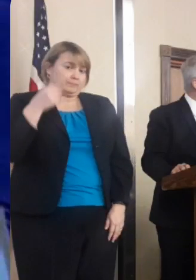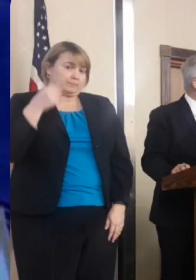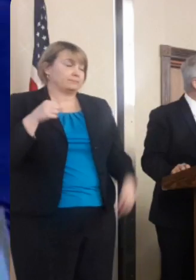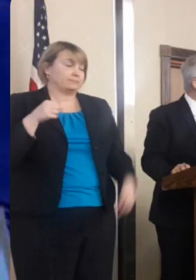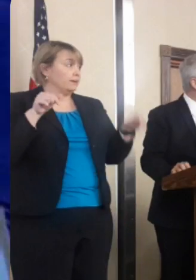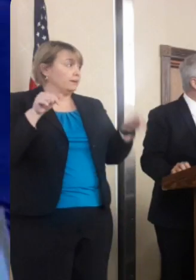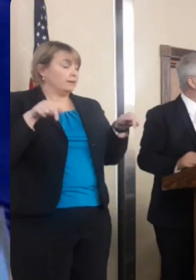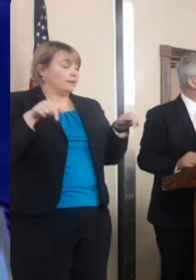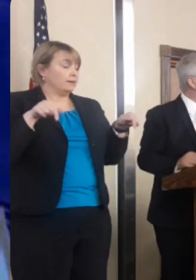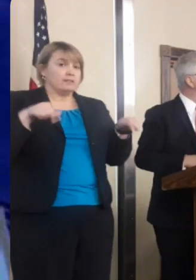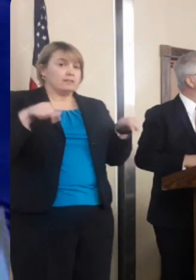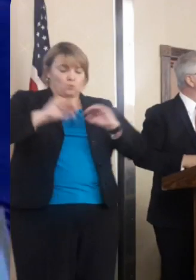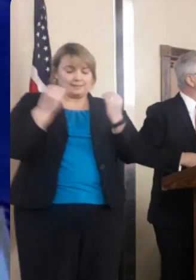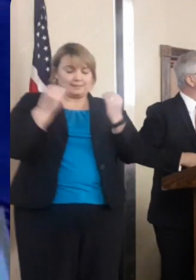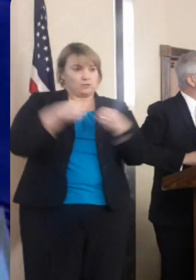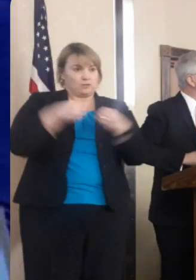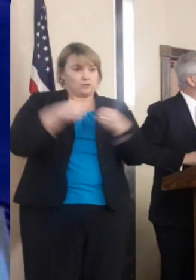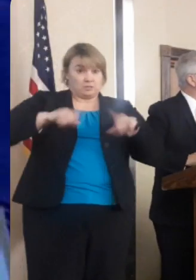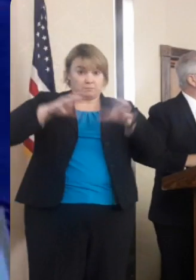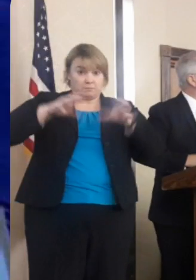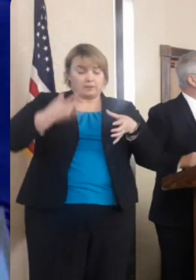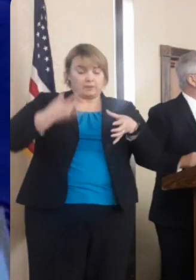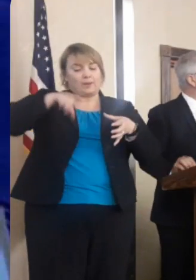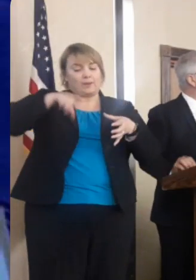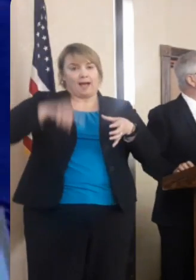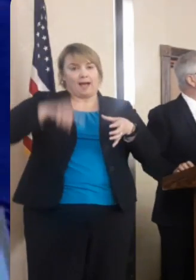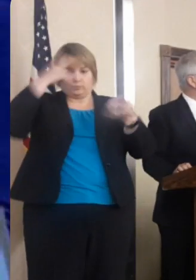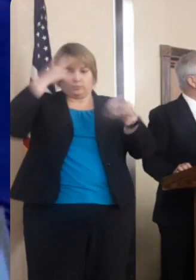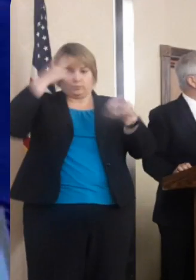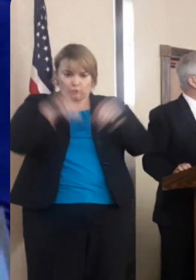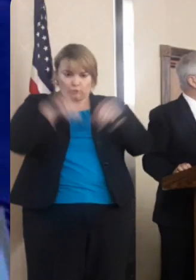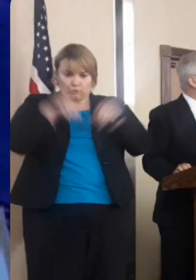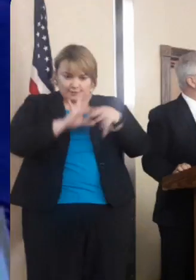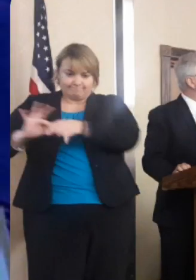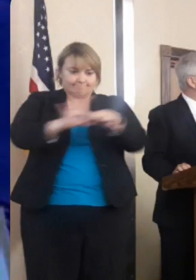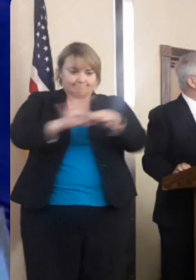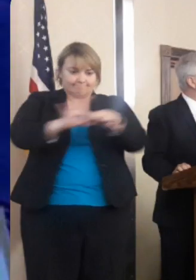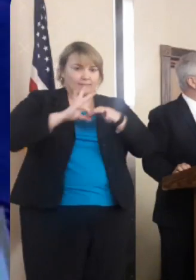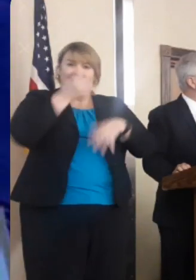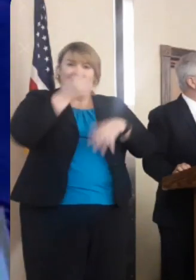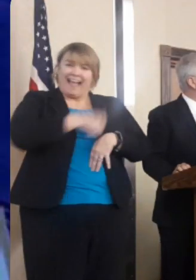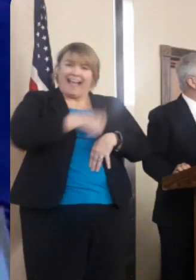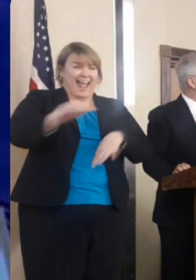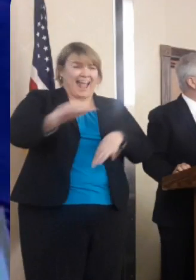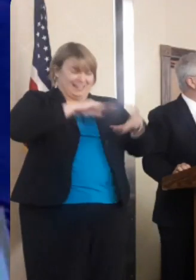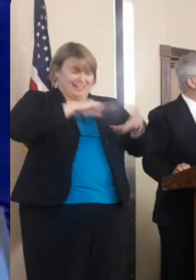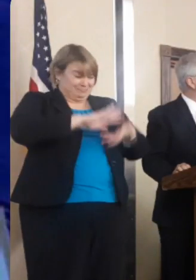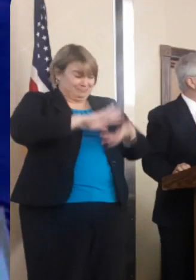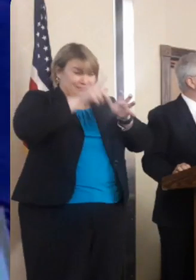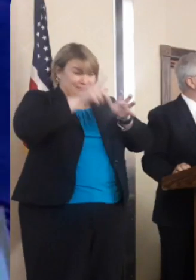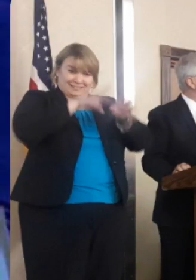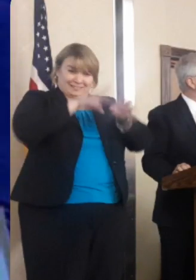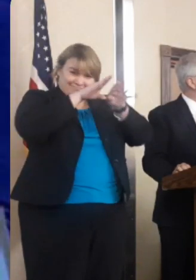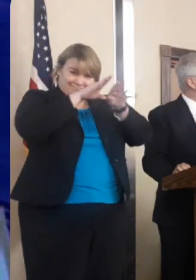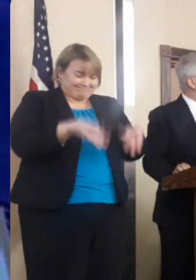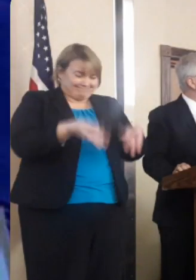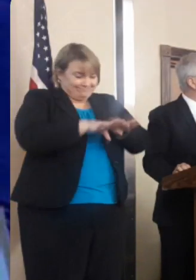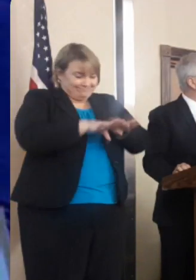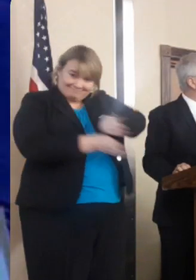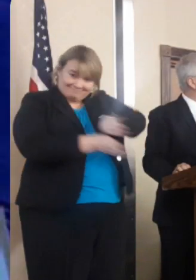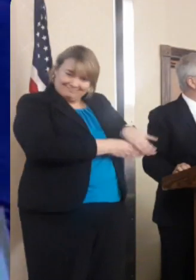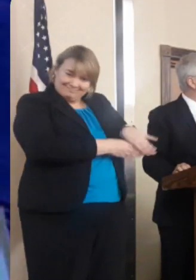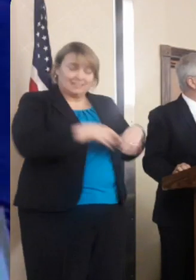going forward, putting things behind us. So I actually think, I mean, there's nothing in those rules that I think,